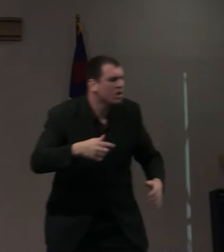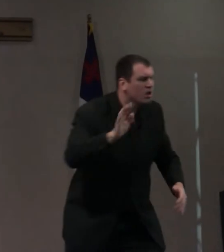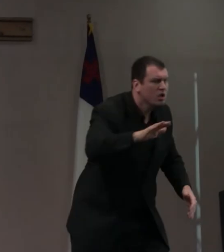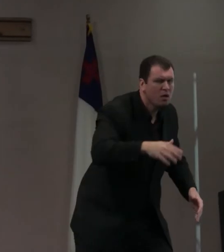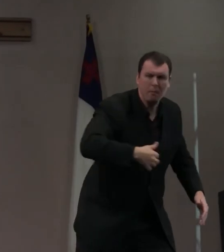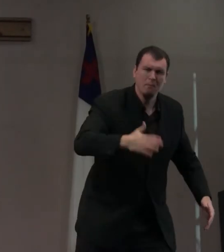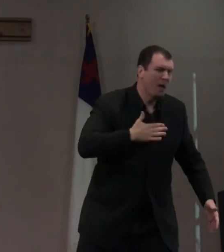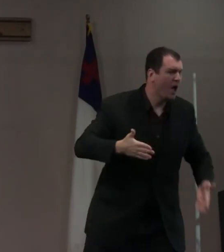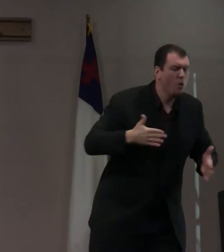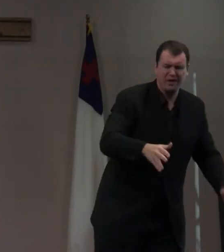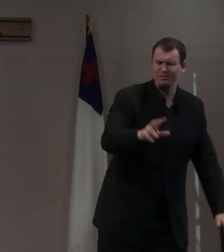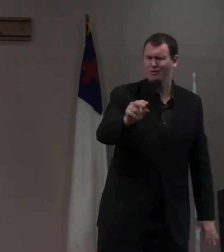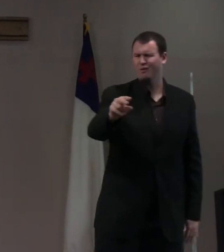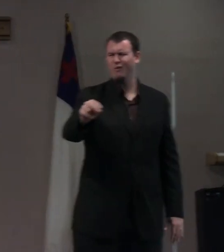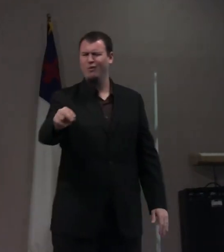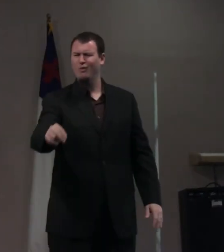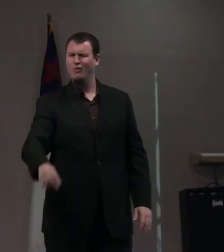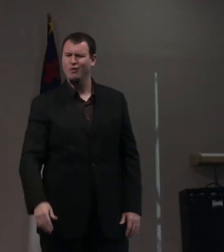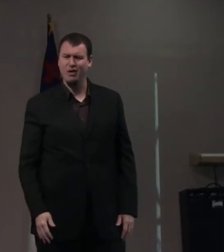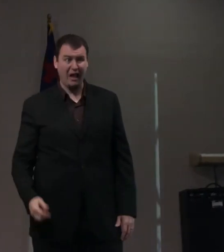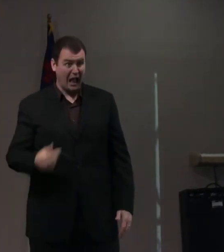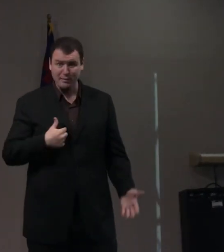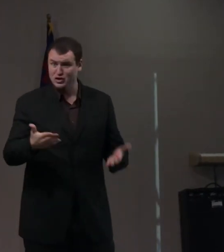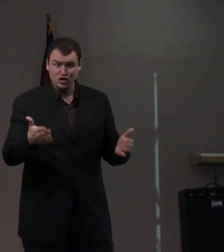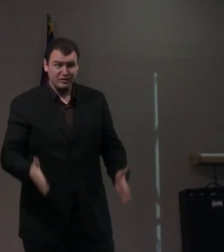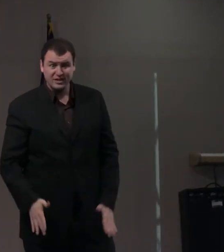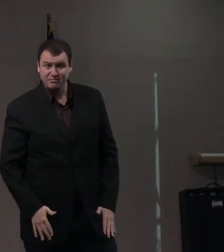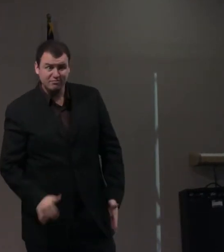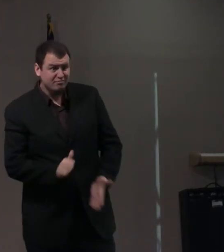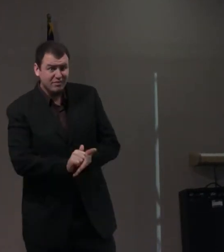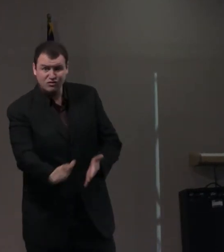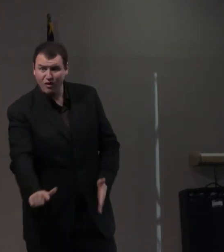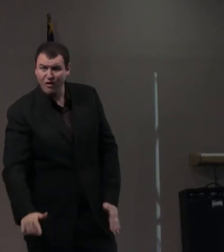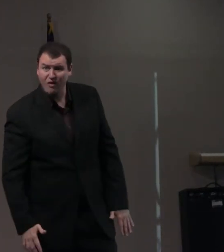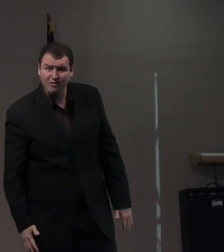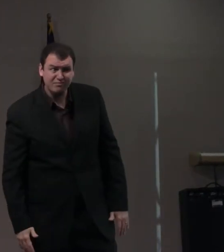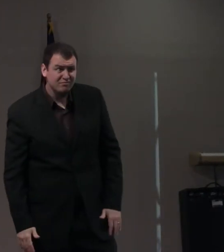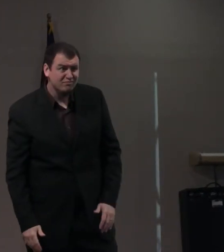my way? No. I'm a servant, that's all.